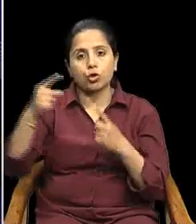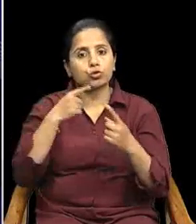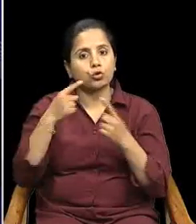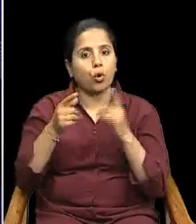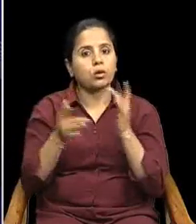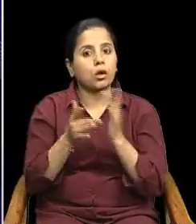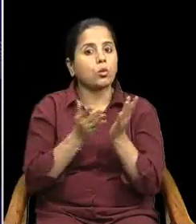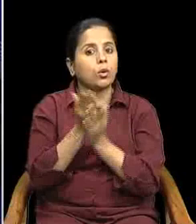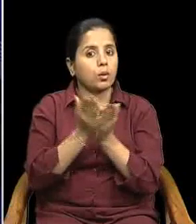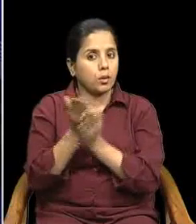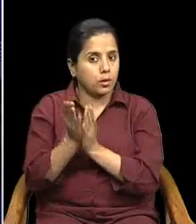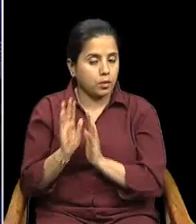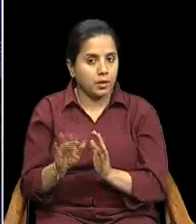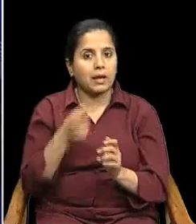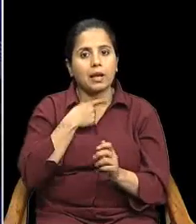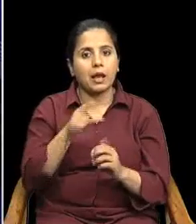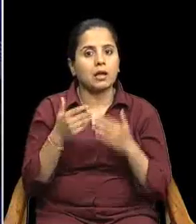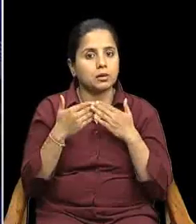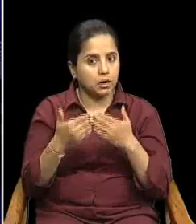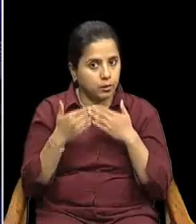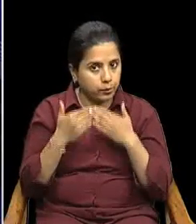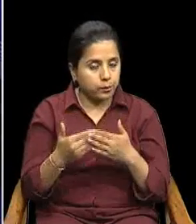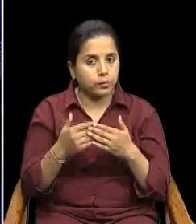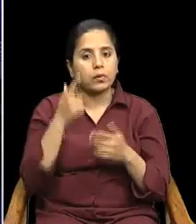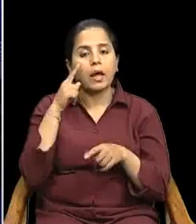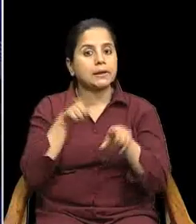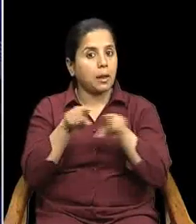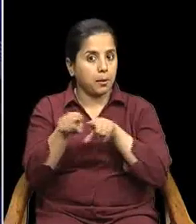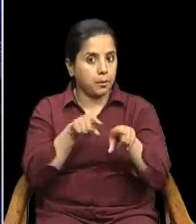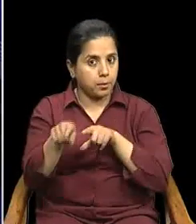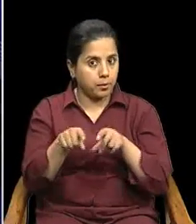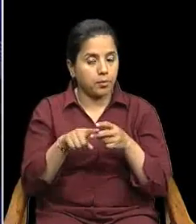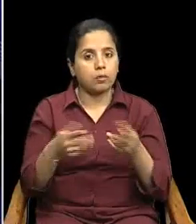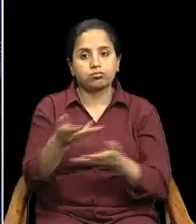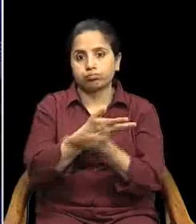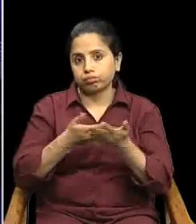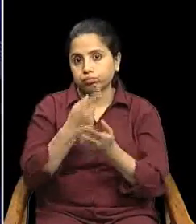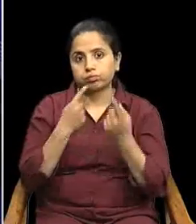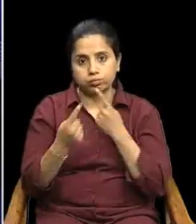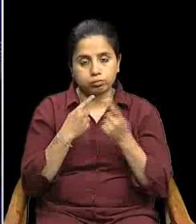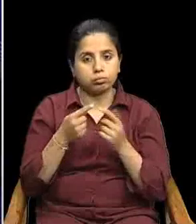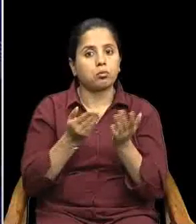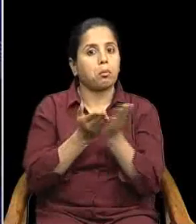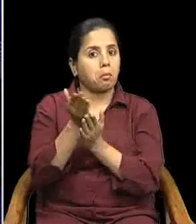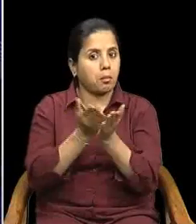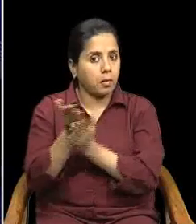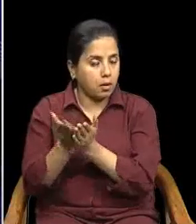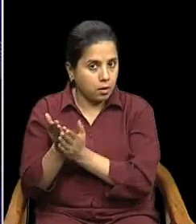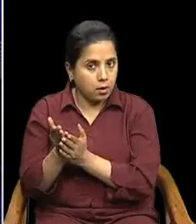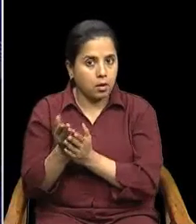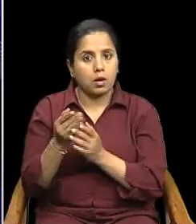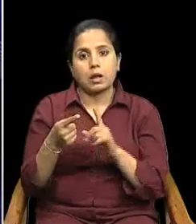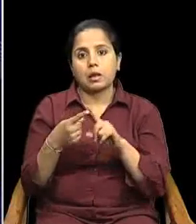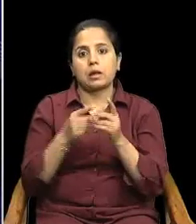technique, case studies, examples, discussions, methods,